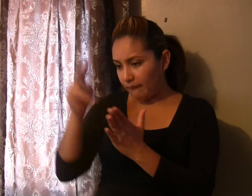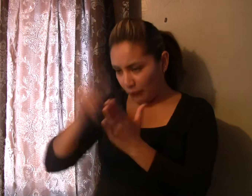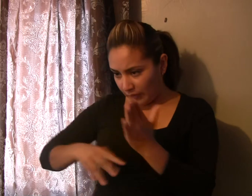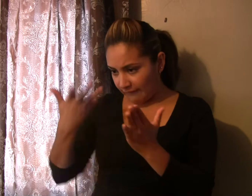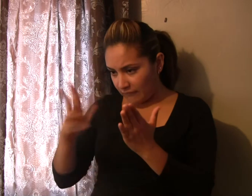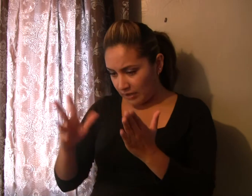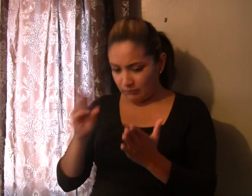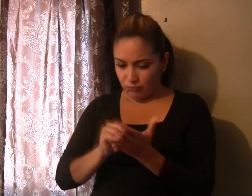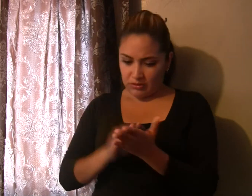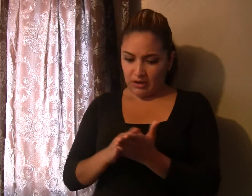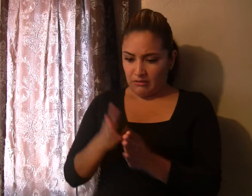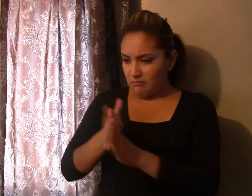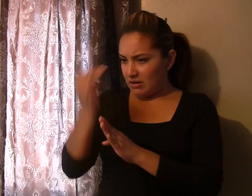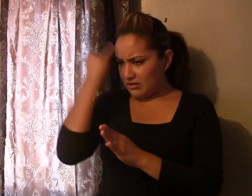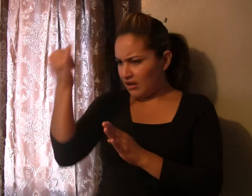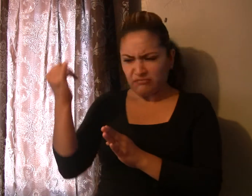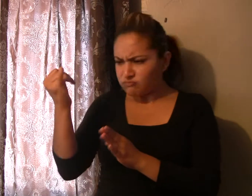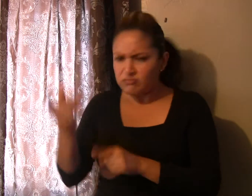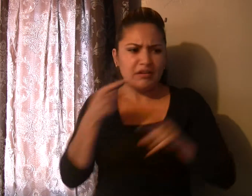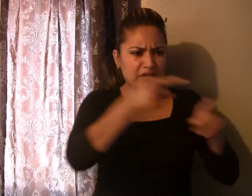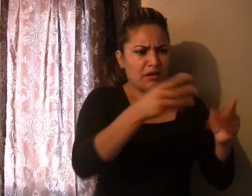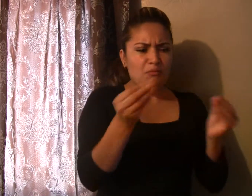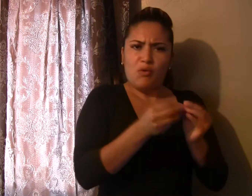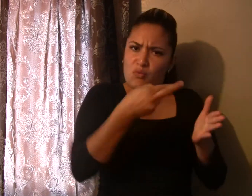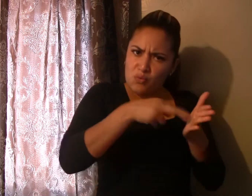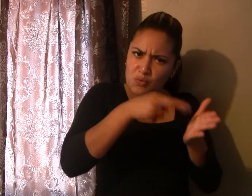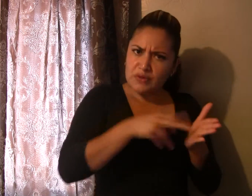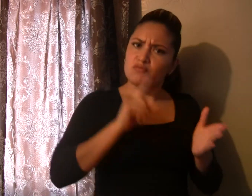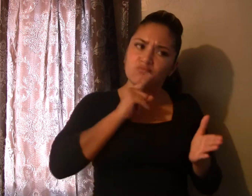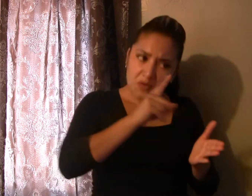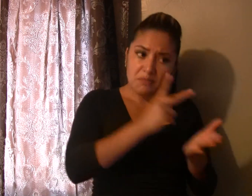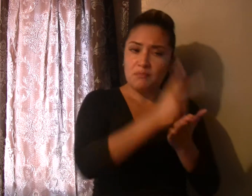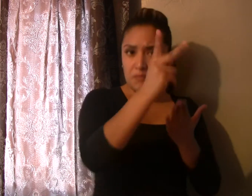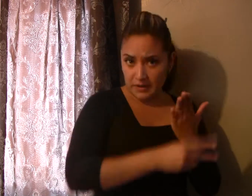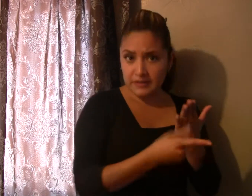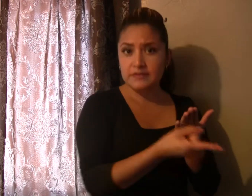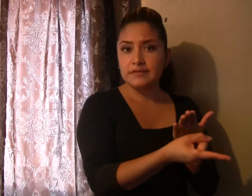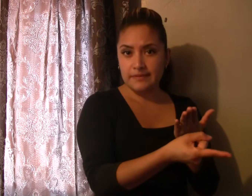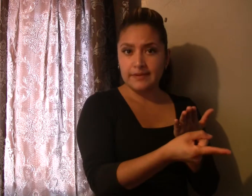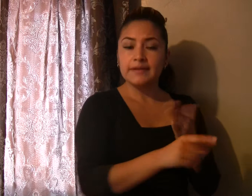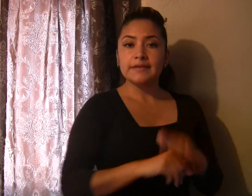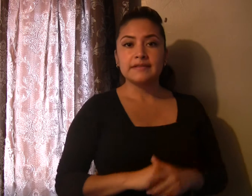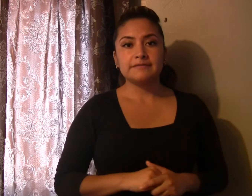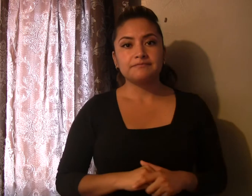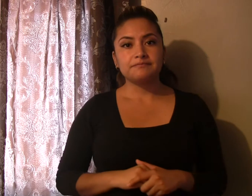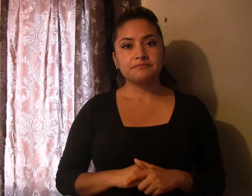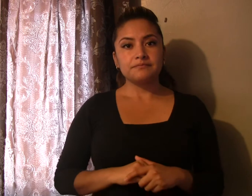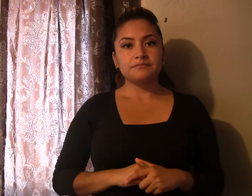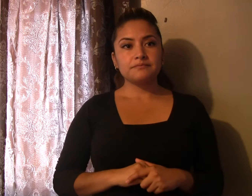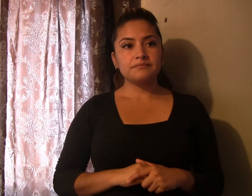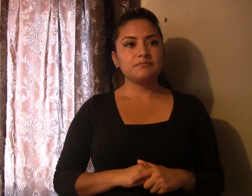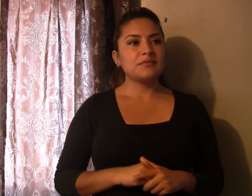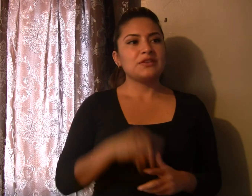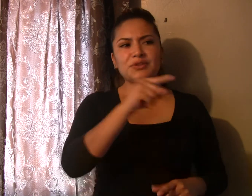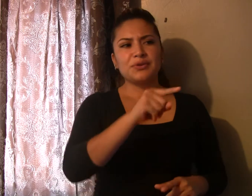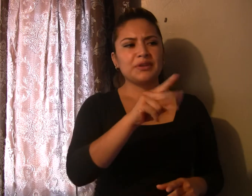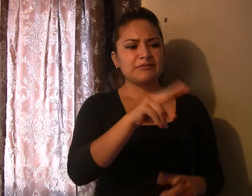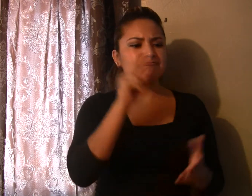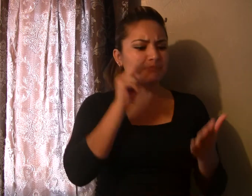to do a real research project. So they look at these titles and main ideas, and then they go off and